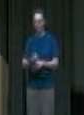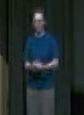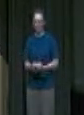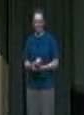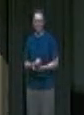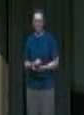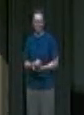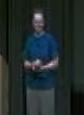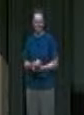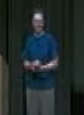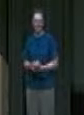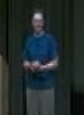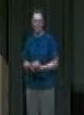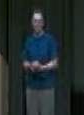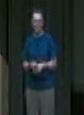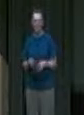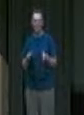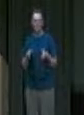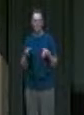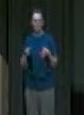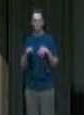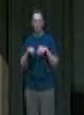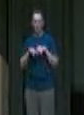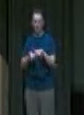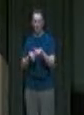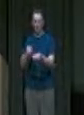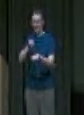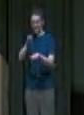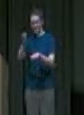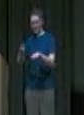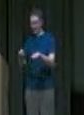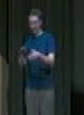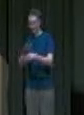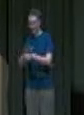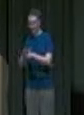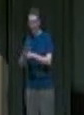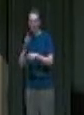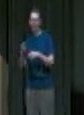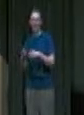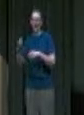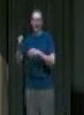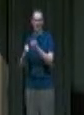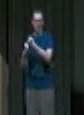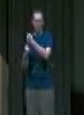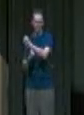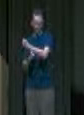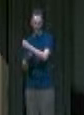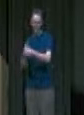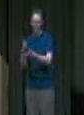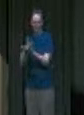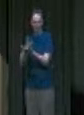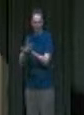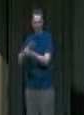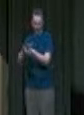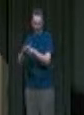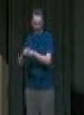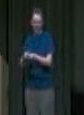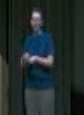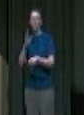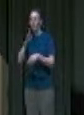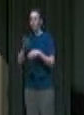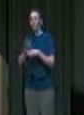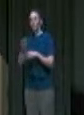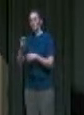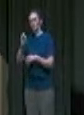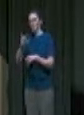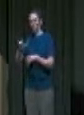of the river, like I said, we'll be using the High Bridge Trail parking lot. We'll be using the High Bridge Trail, which is shown in purple, to get down